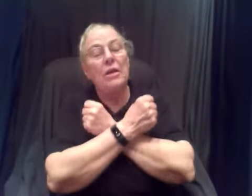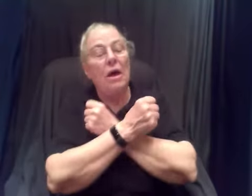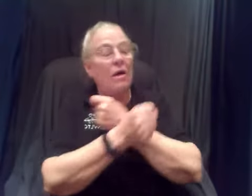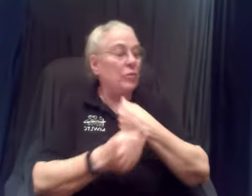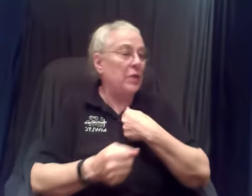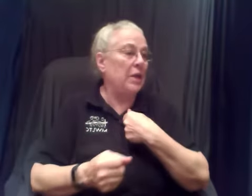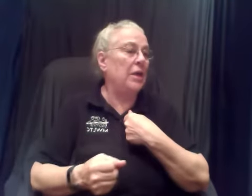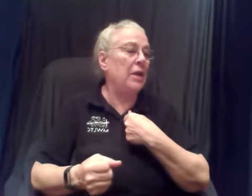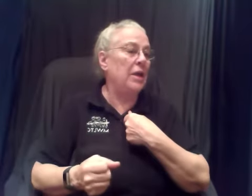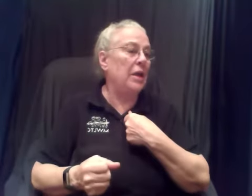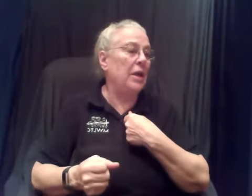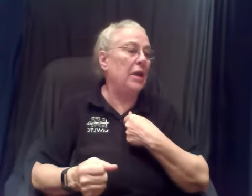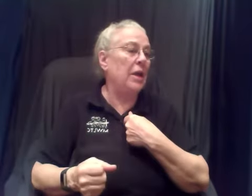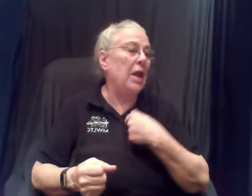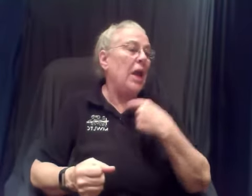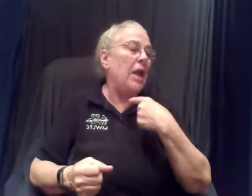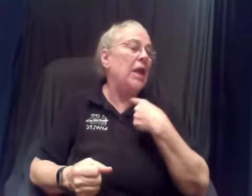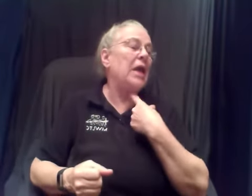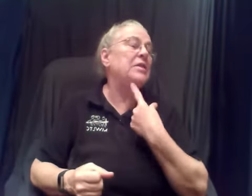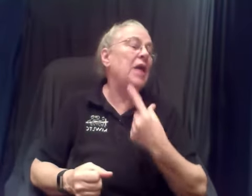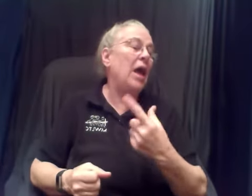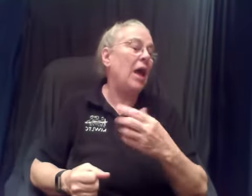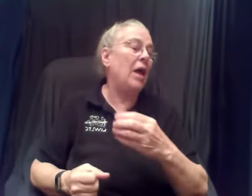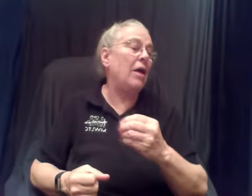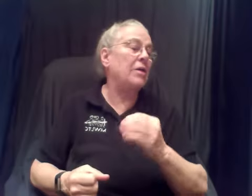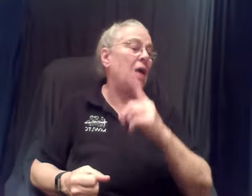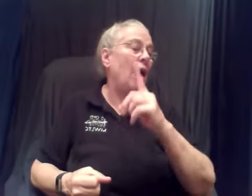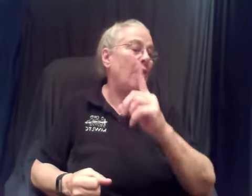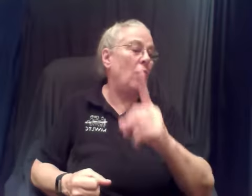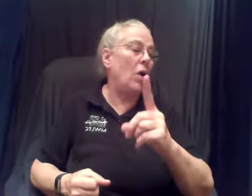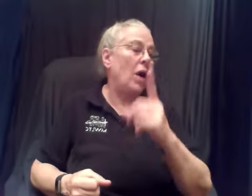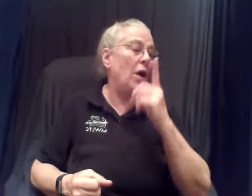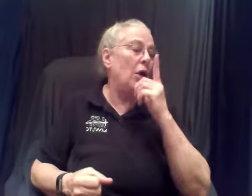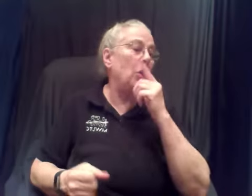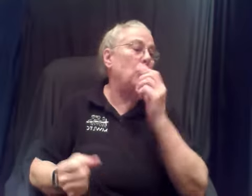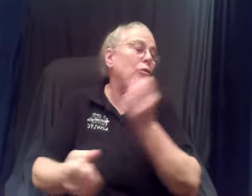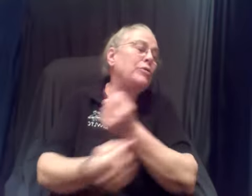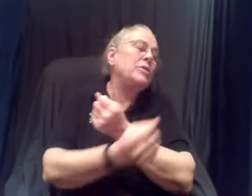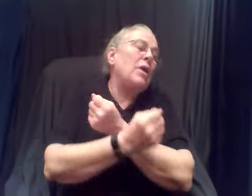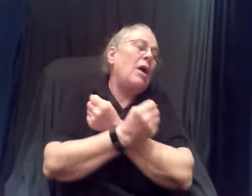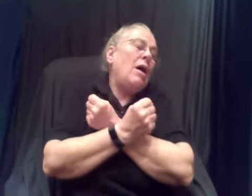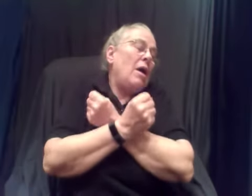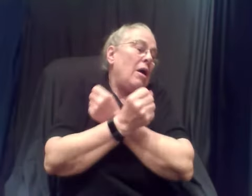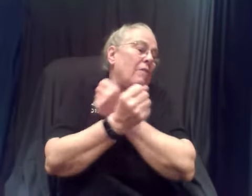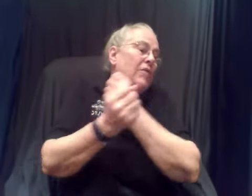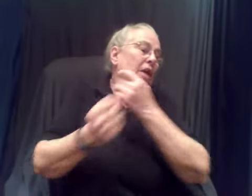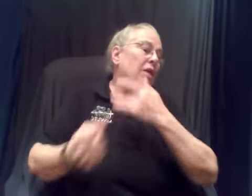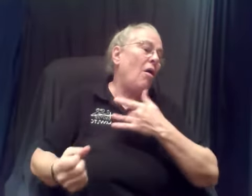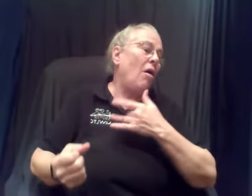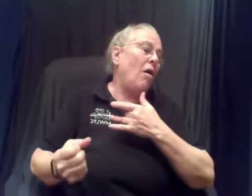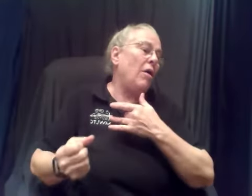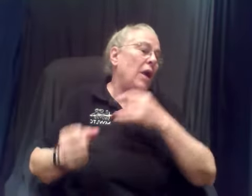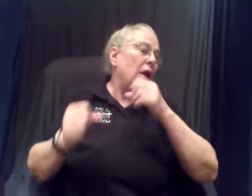loved me. It tells of one whose loving heart